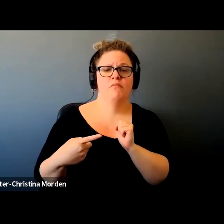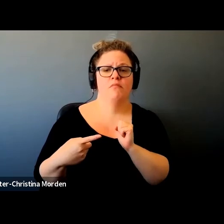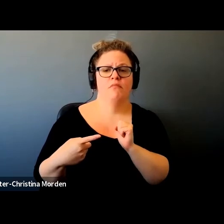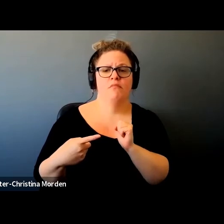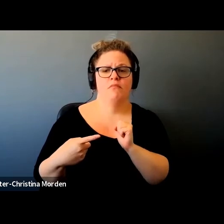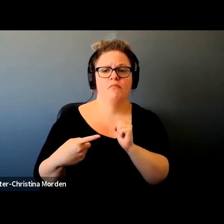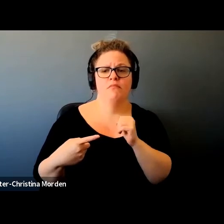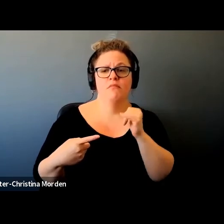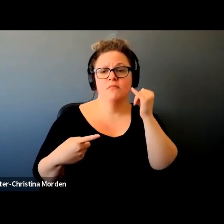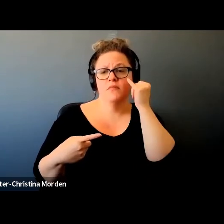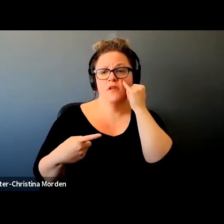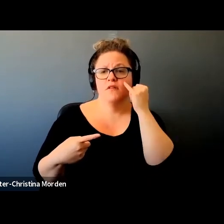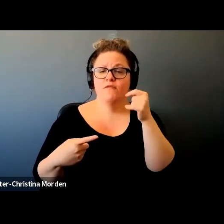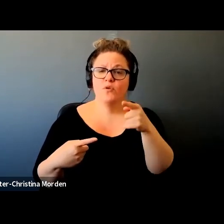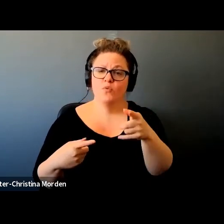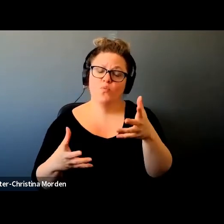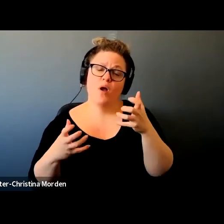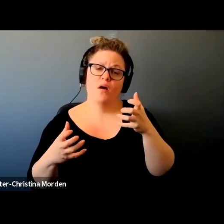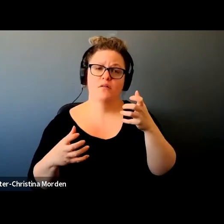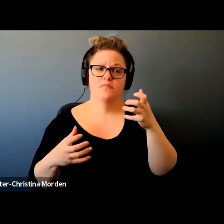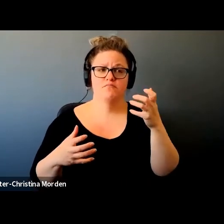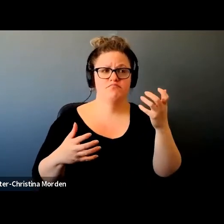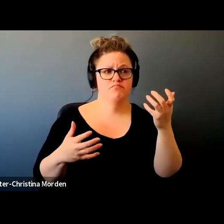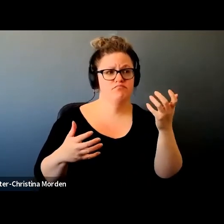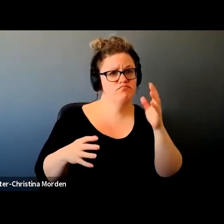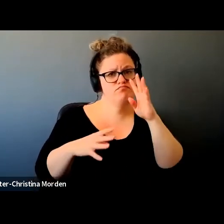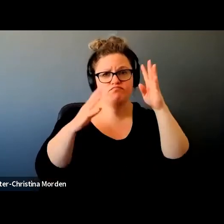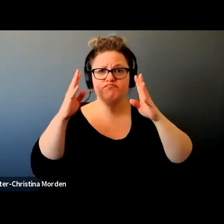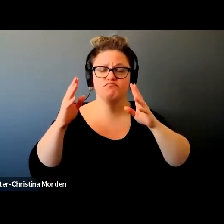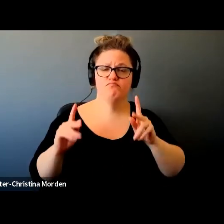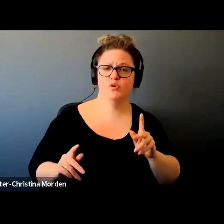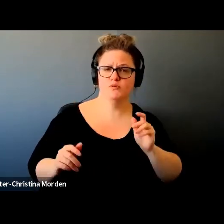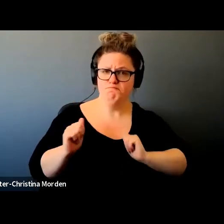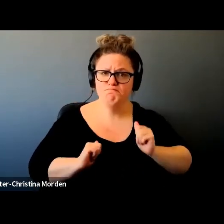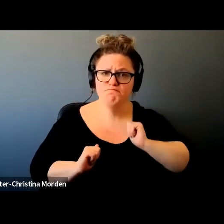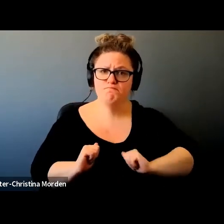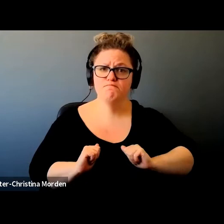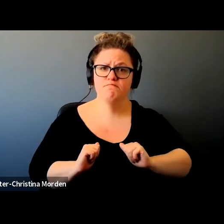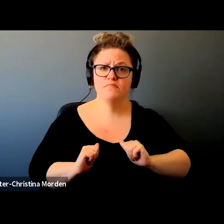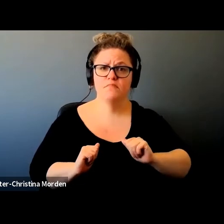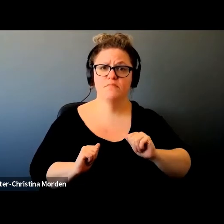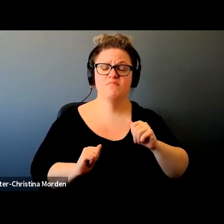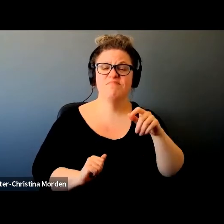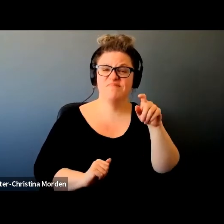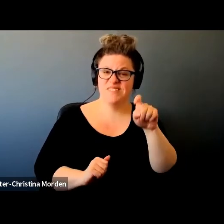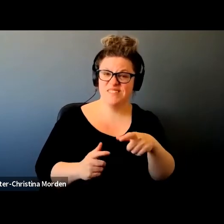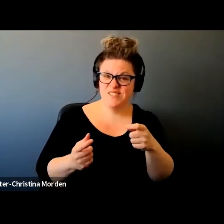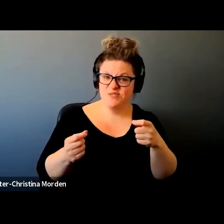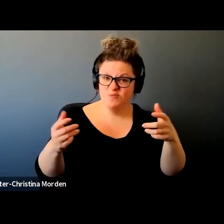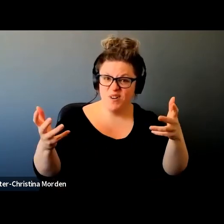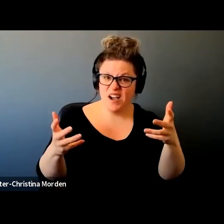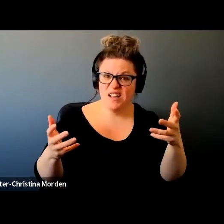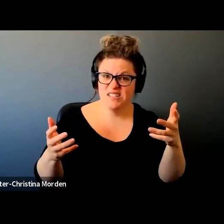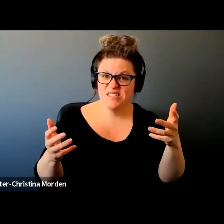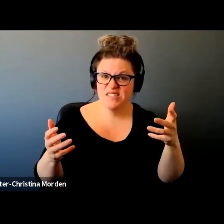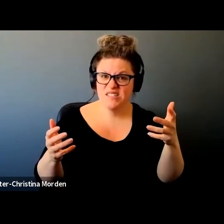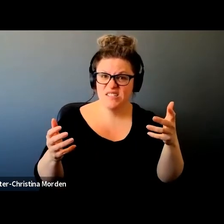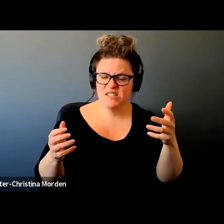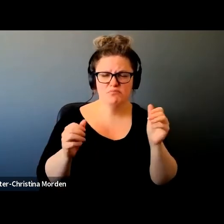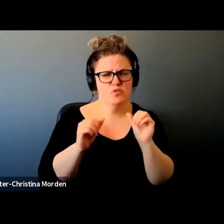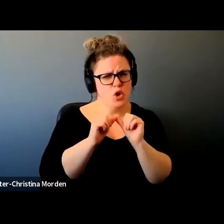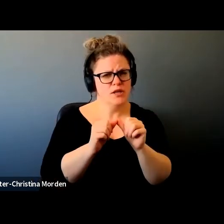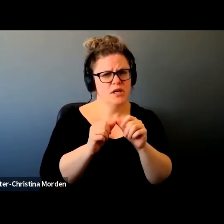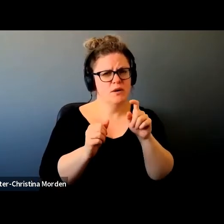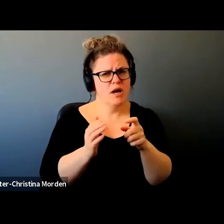be a creative person who uses performance, is that you need to constantly be doing what I'd say is an honest